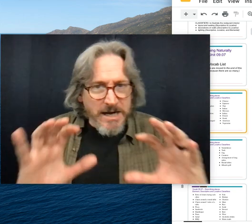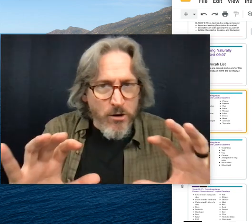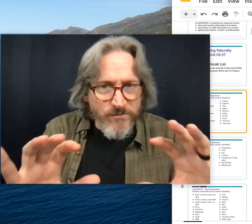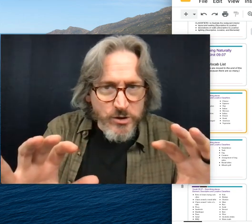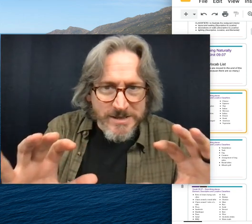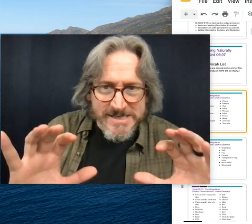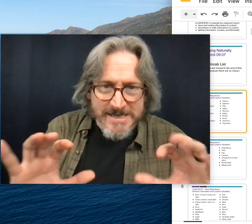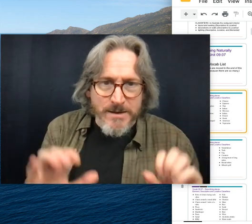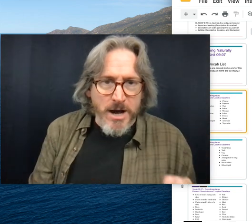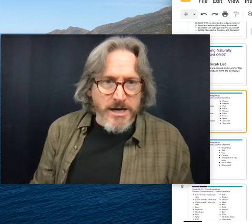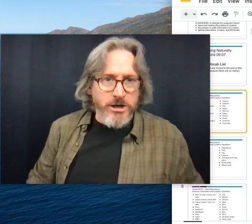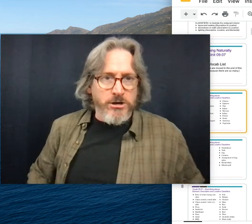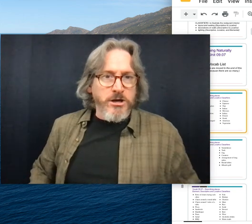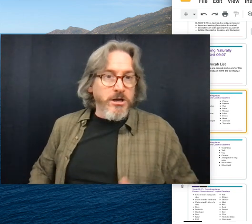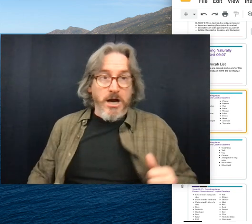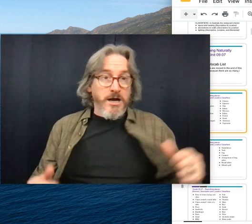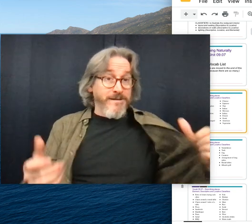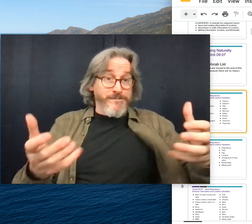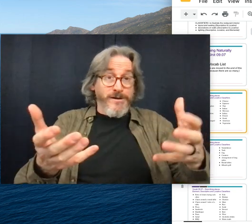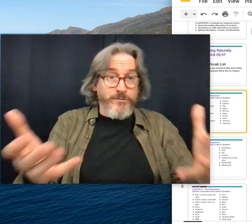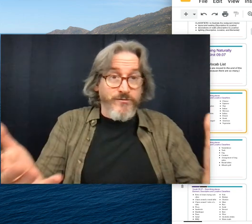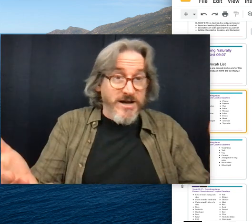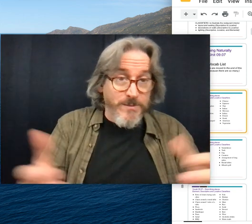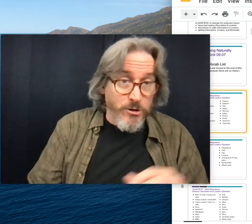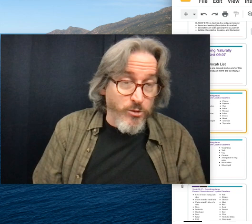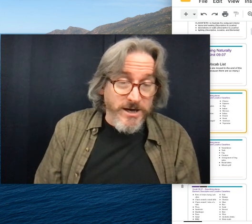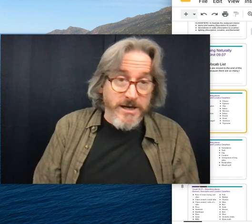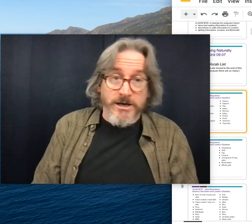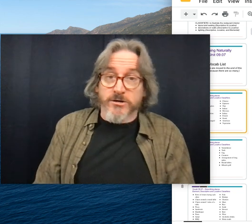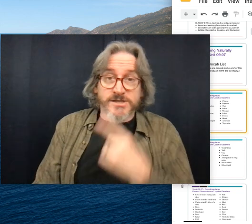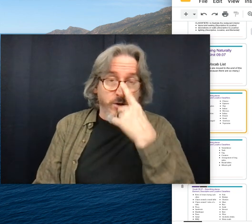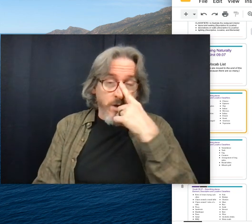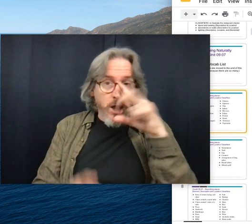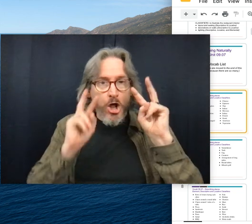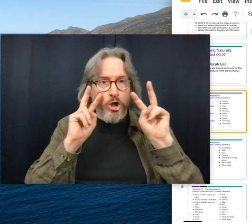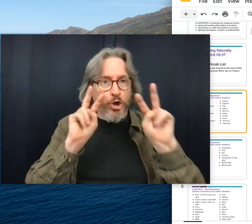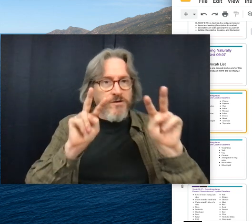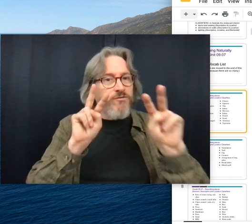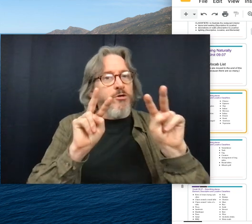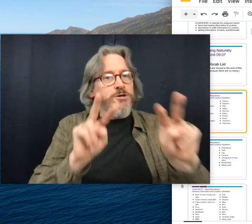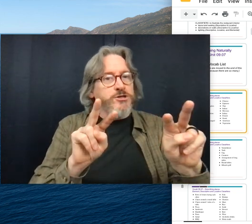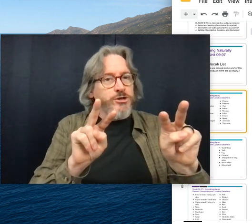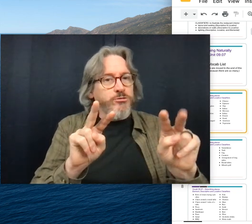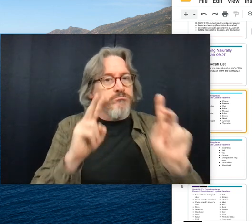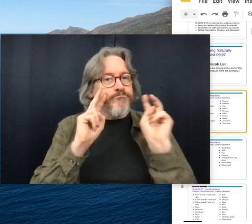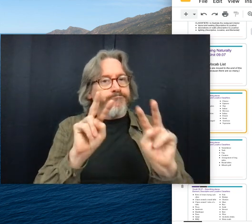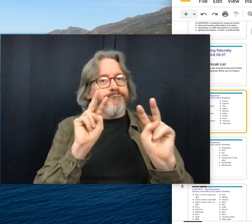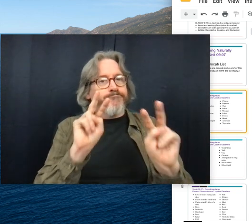So hopefully you can see them on here. You've got the PowerPoint in here. So